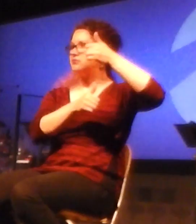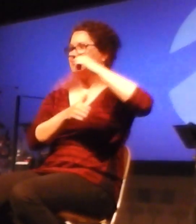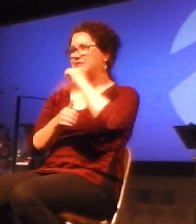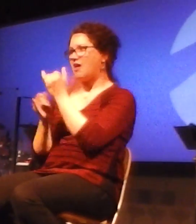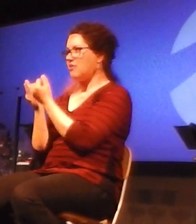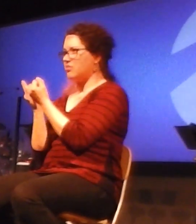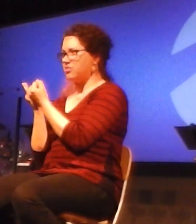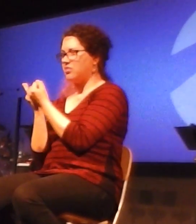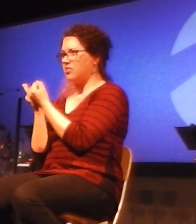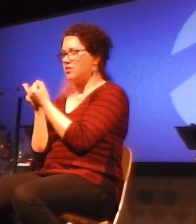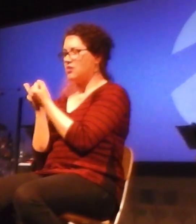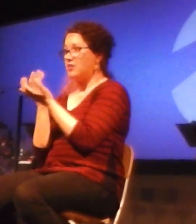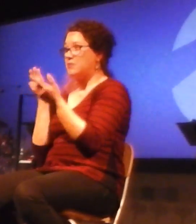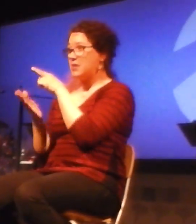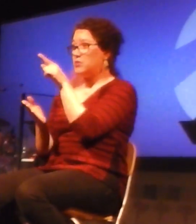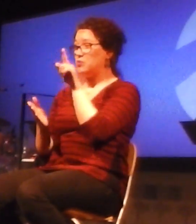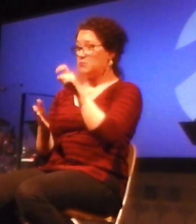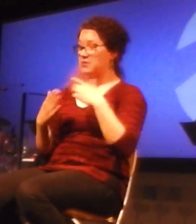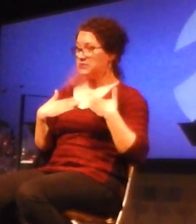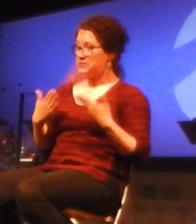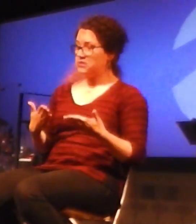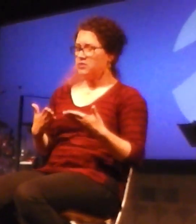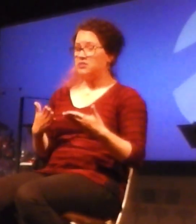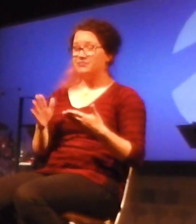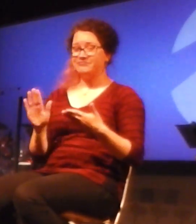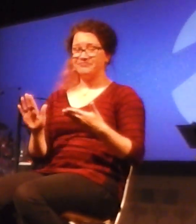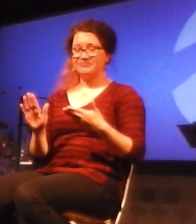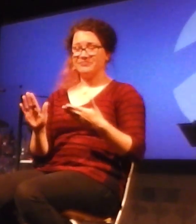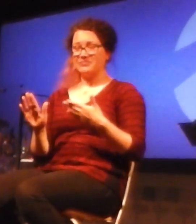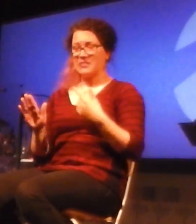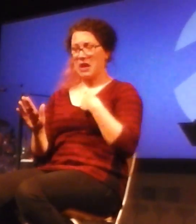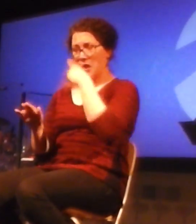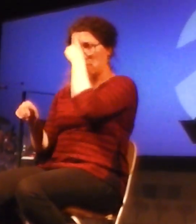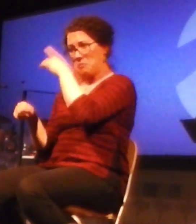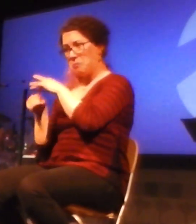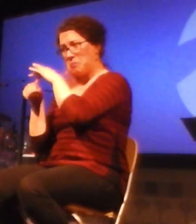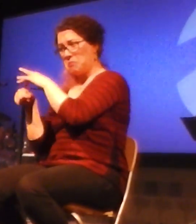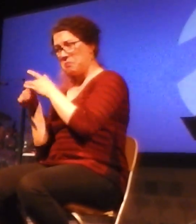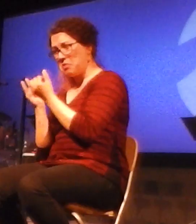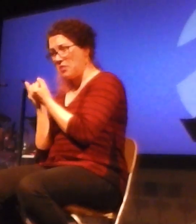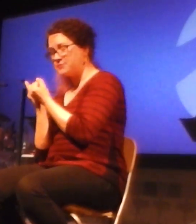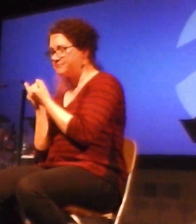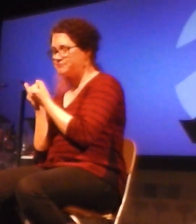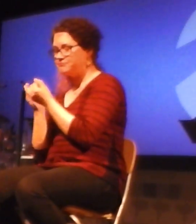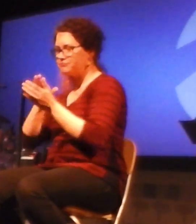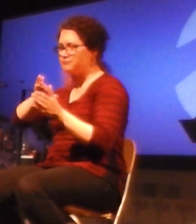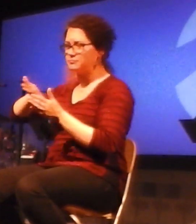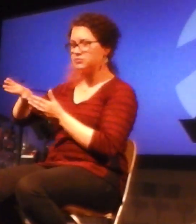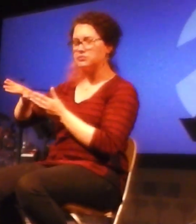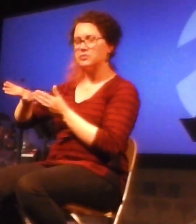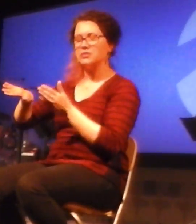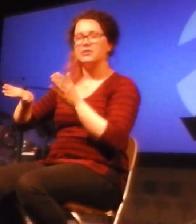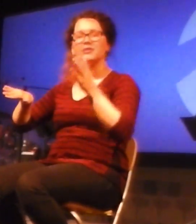it's coming clean to say, that will no longer be the loudest voice for me. God, you need to